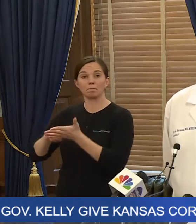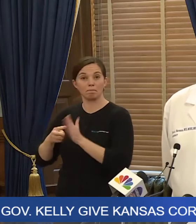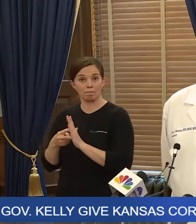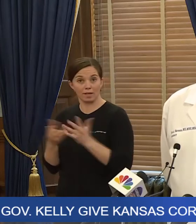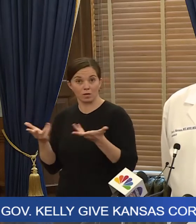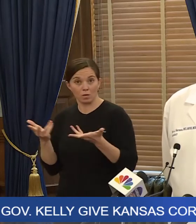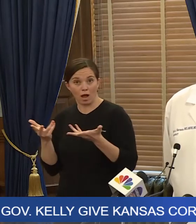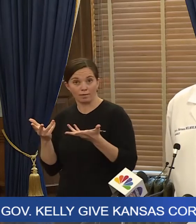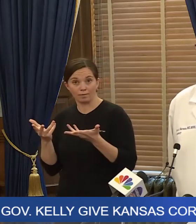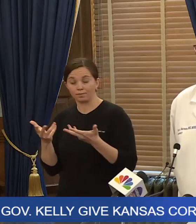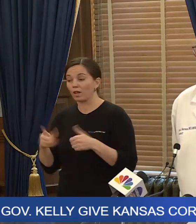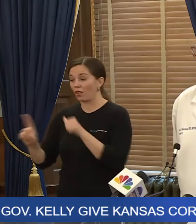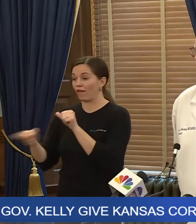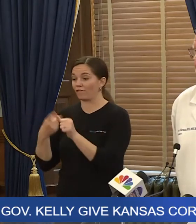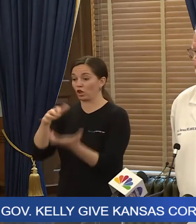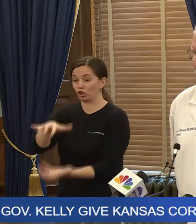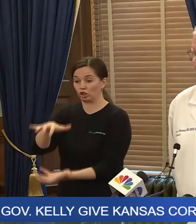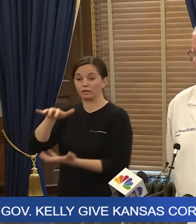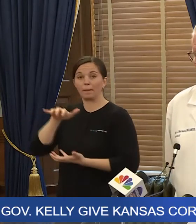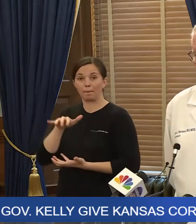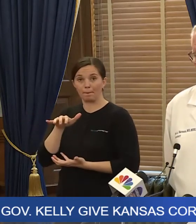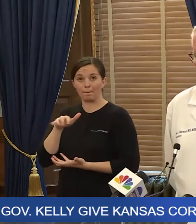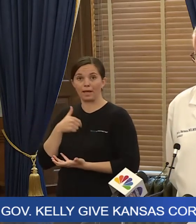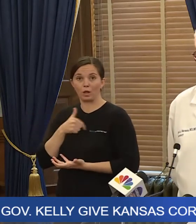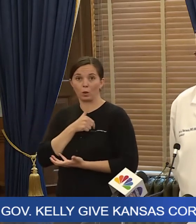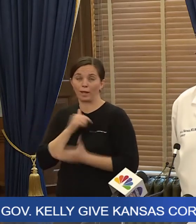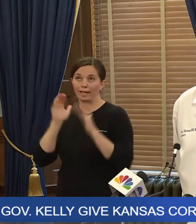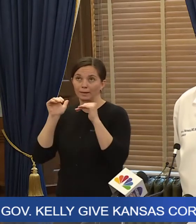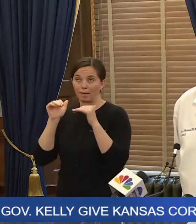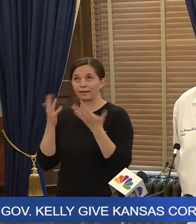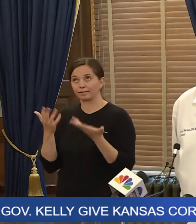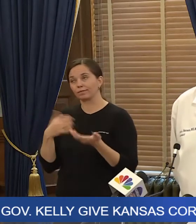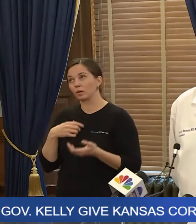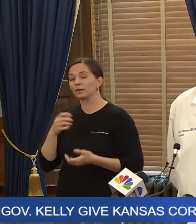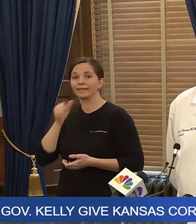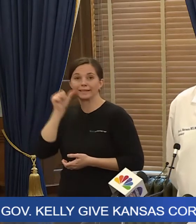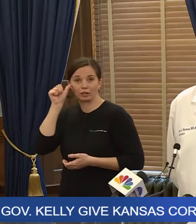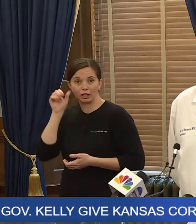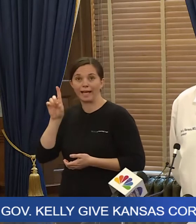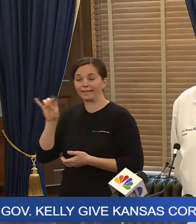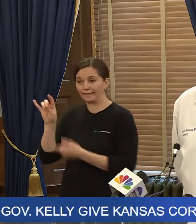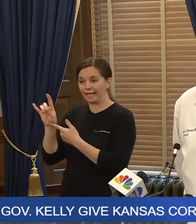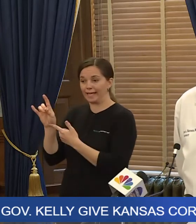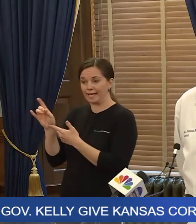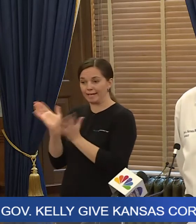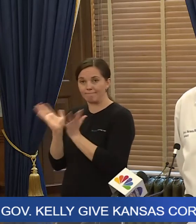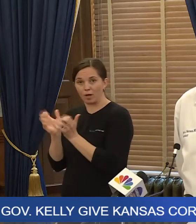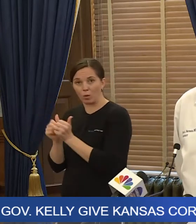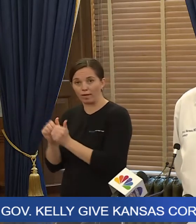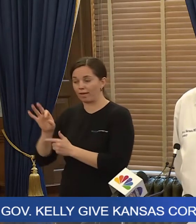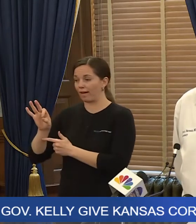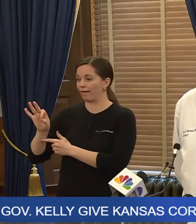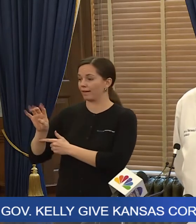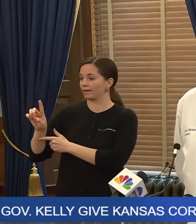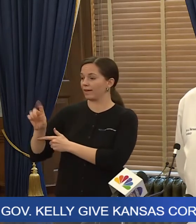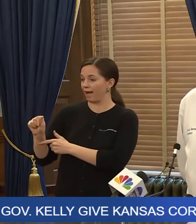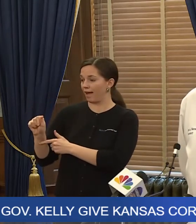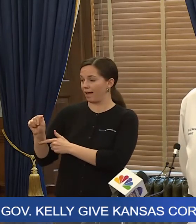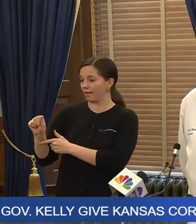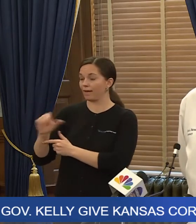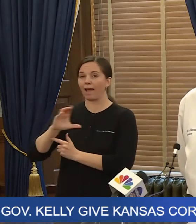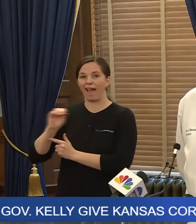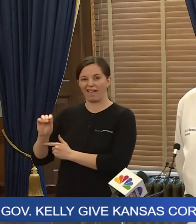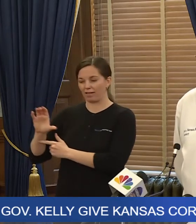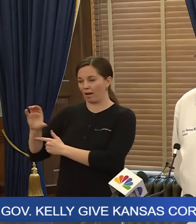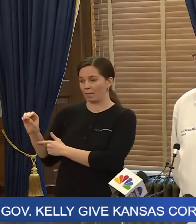represents the first shipment we expect, and on a call I had yesterday with the FDA and the company,